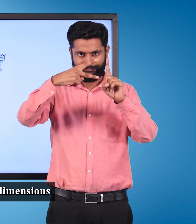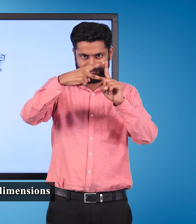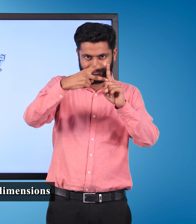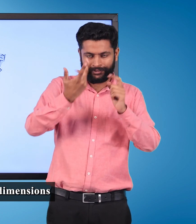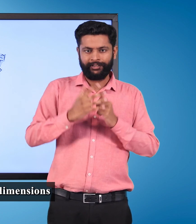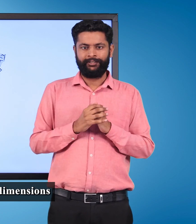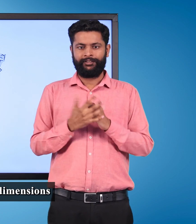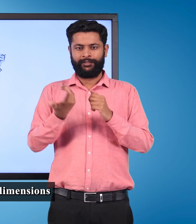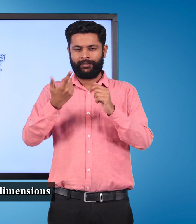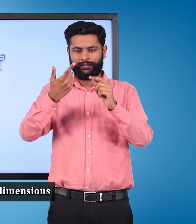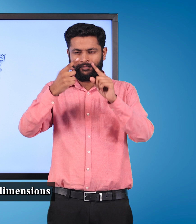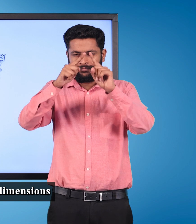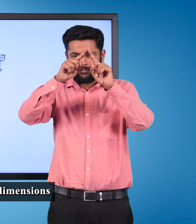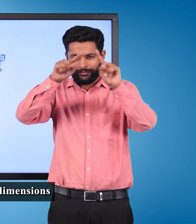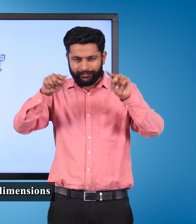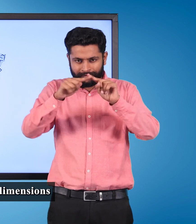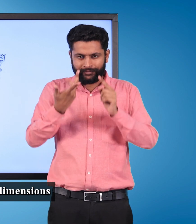figures in two dimensions,